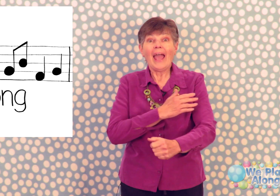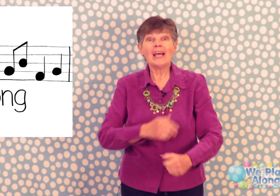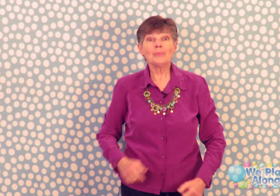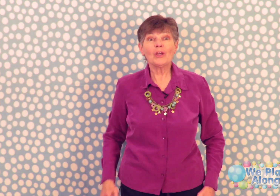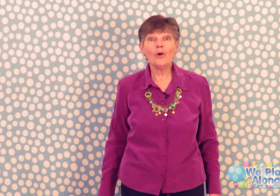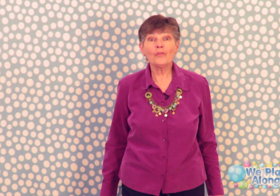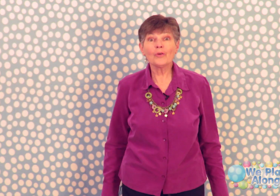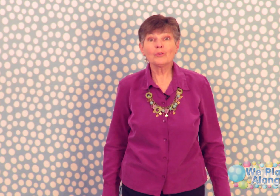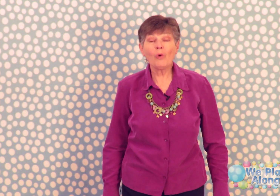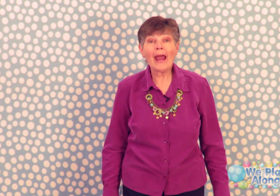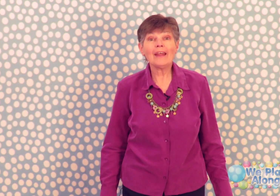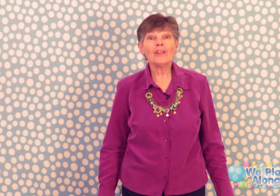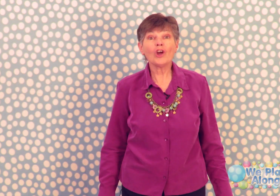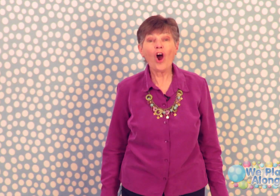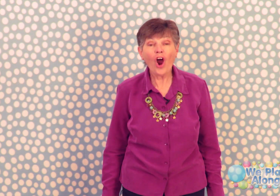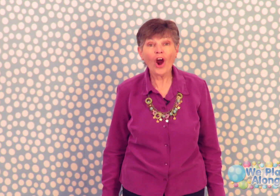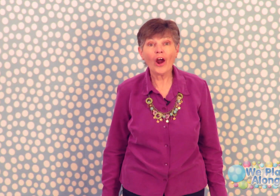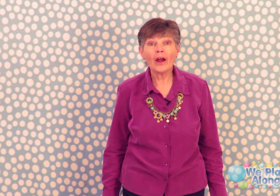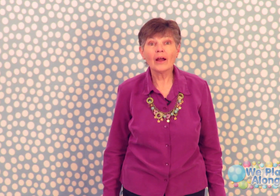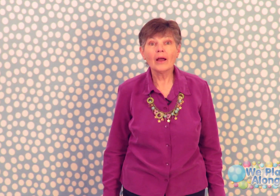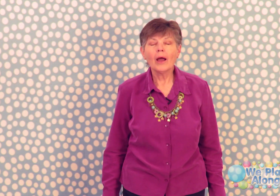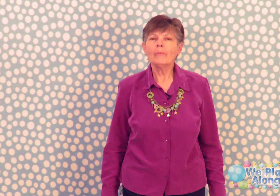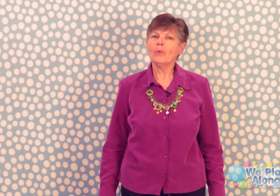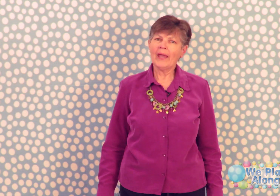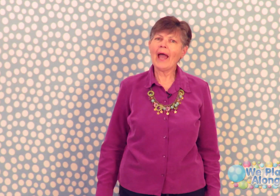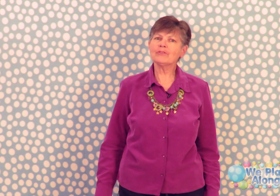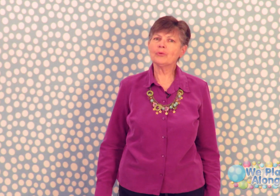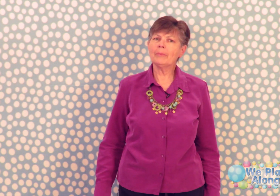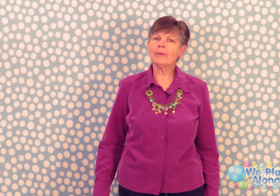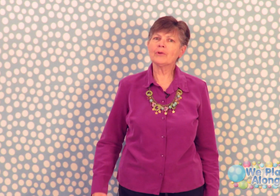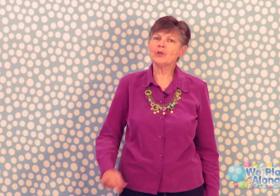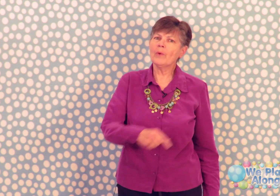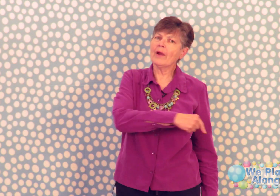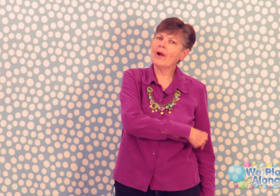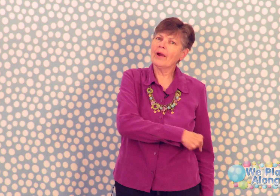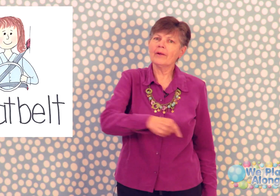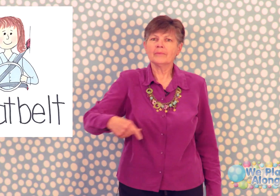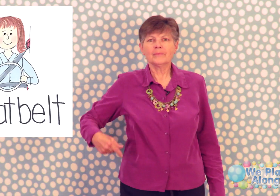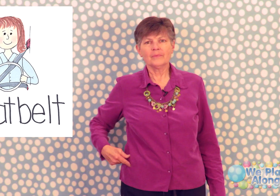as we go for a ride in the car. But we have to remember to wear our,